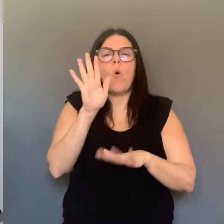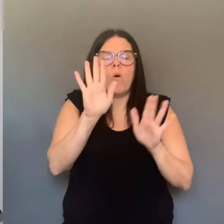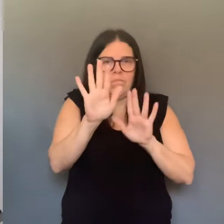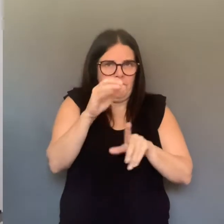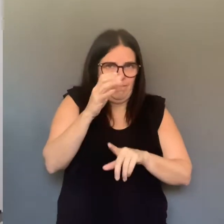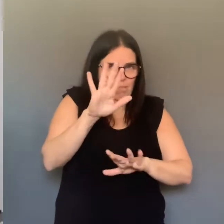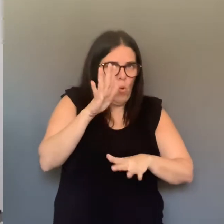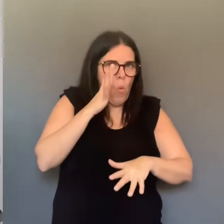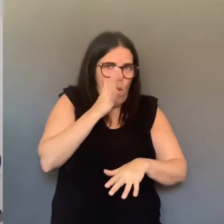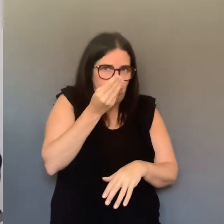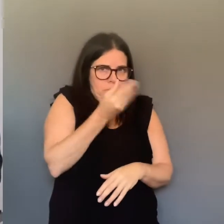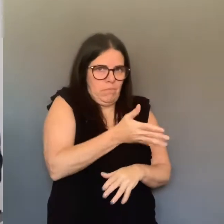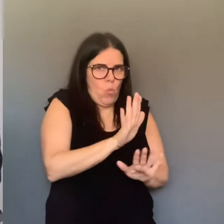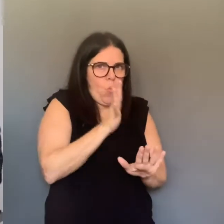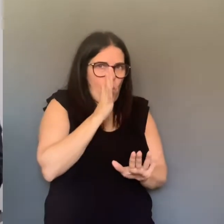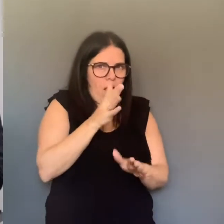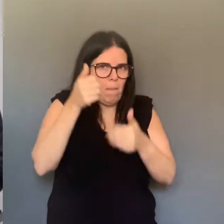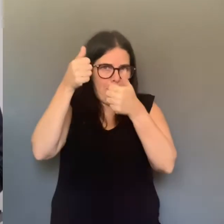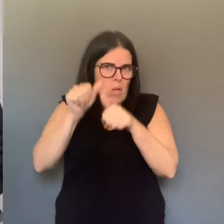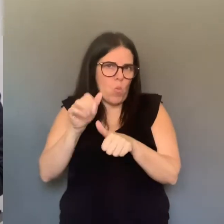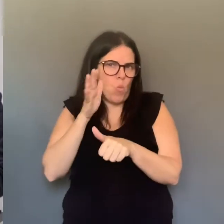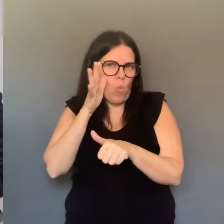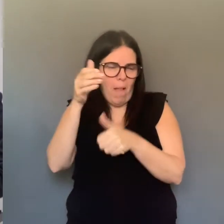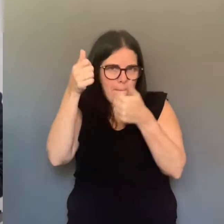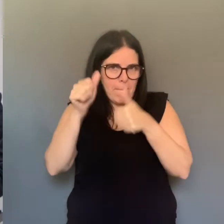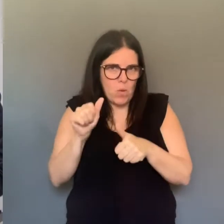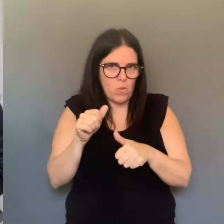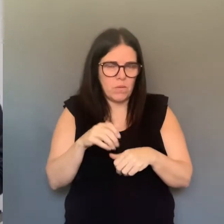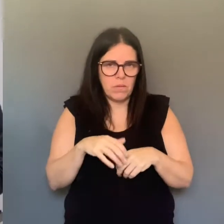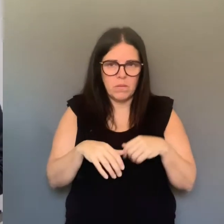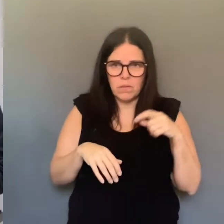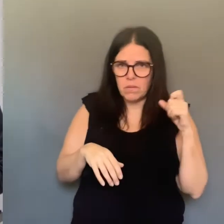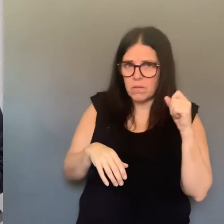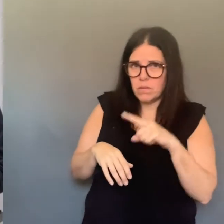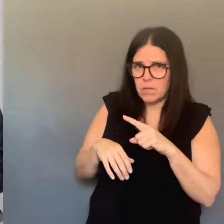we'll post the details. We'll post the details on our. Sure.